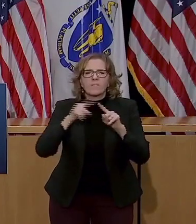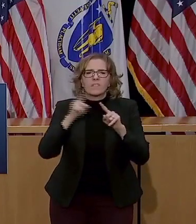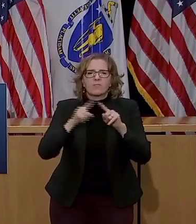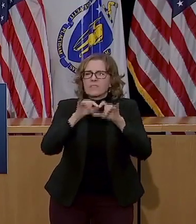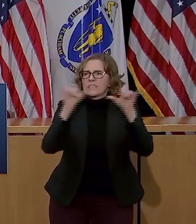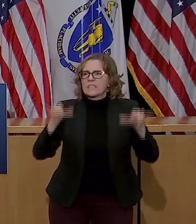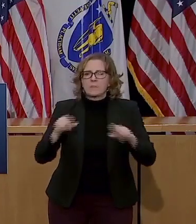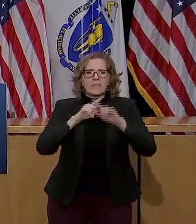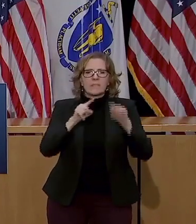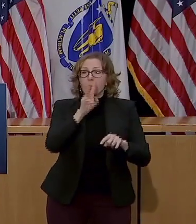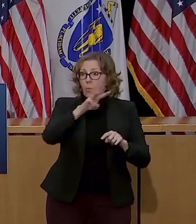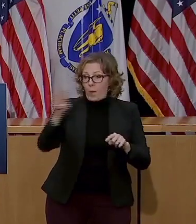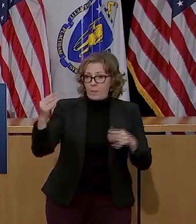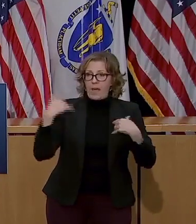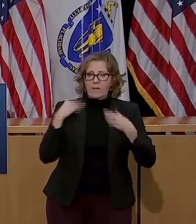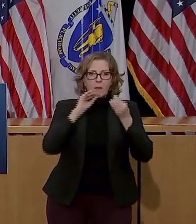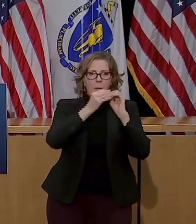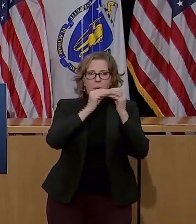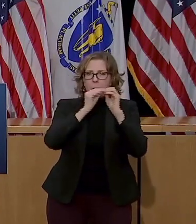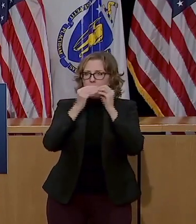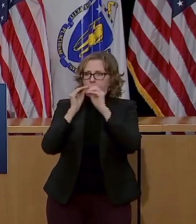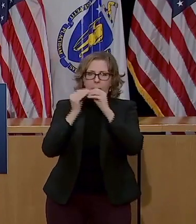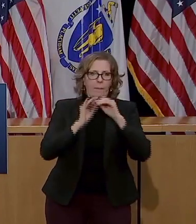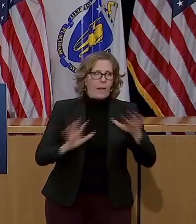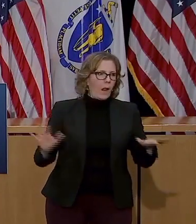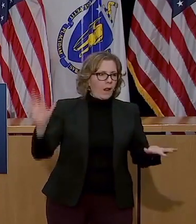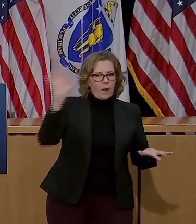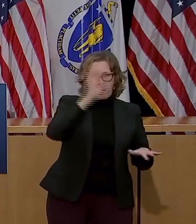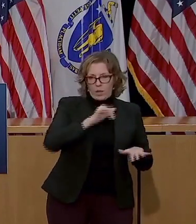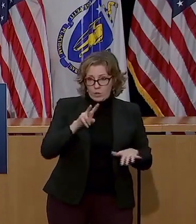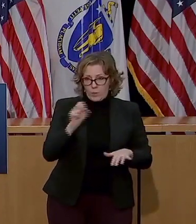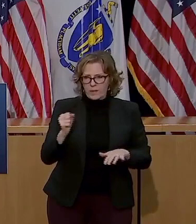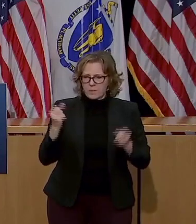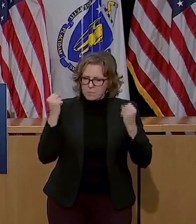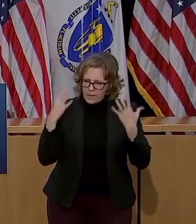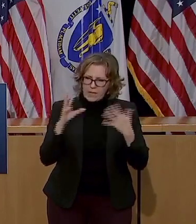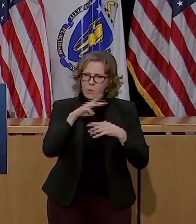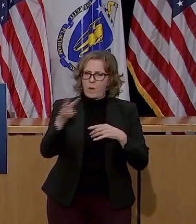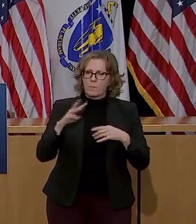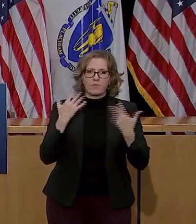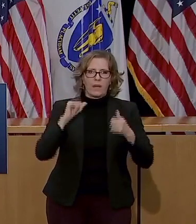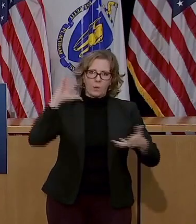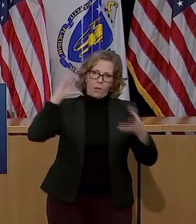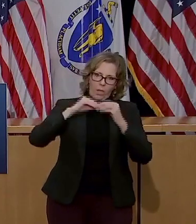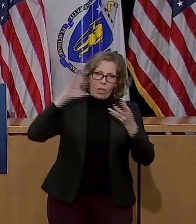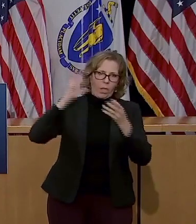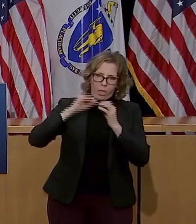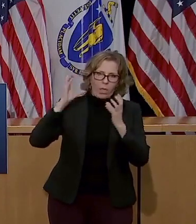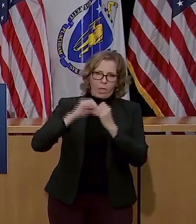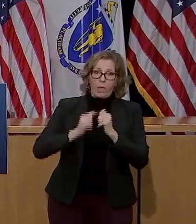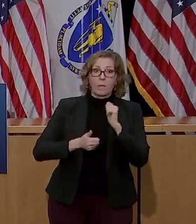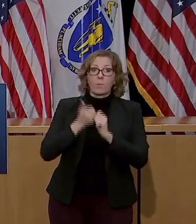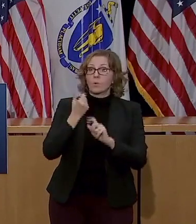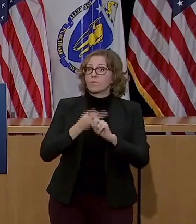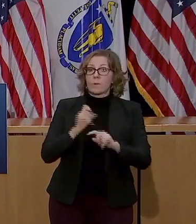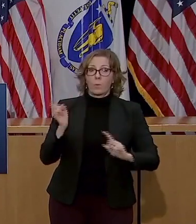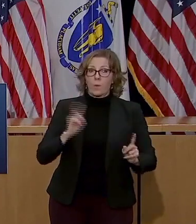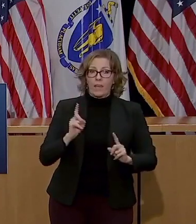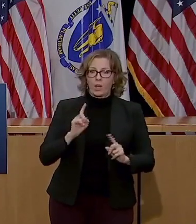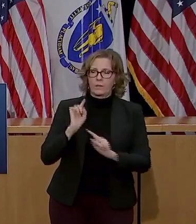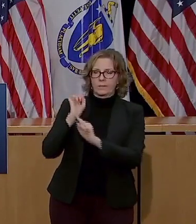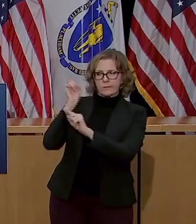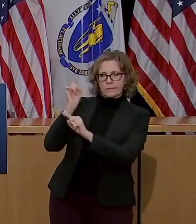There were a lot of websites all around the country that were aggregating data, mostly from the CDC,